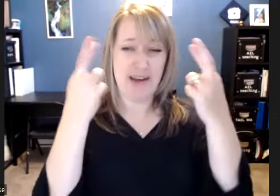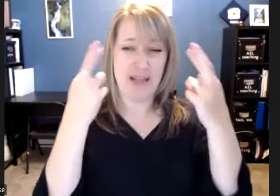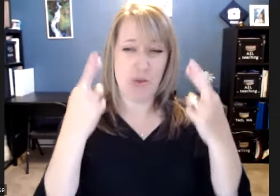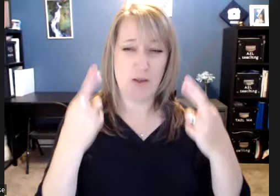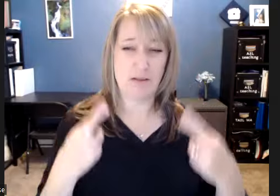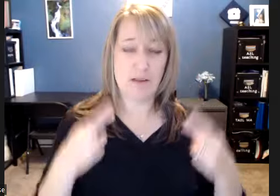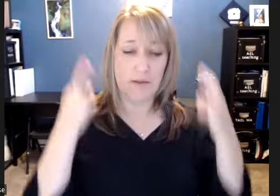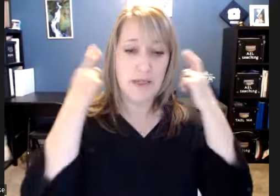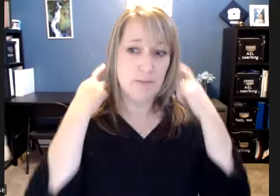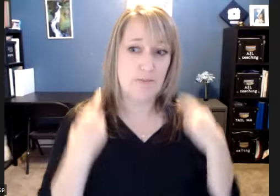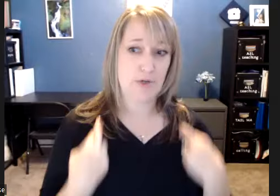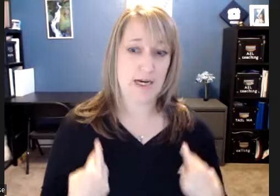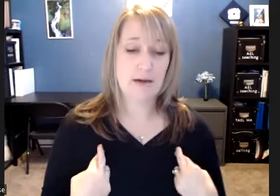of like wiggle a little bit, braid.